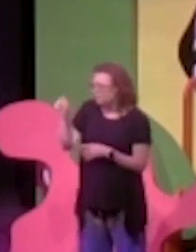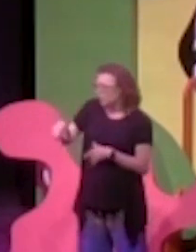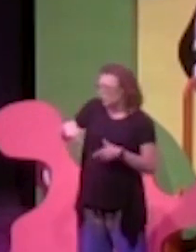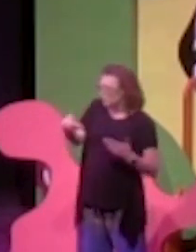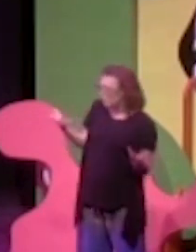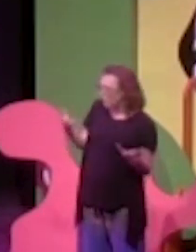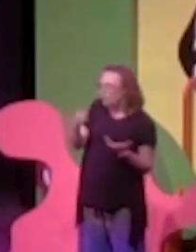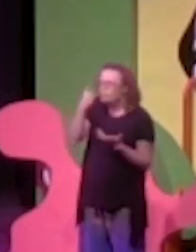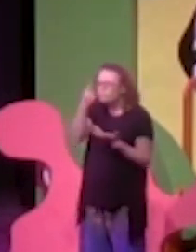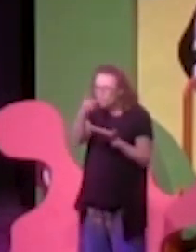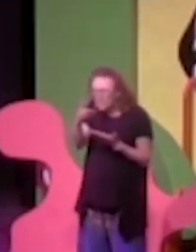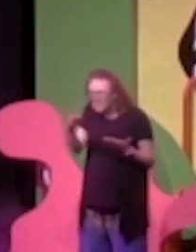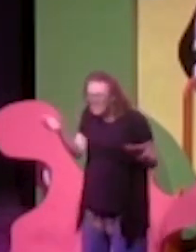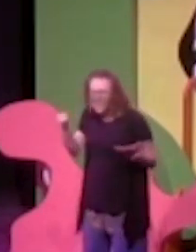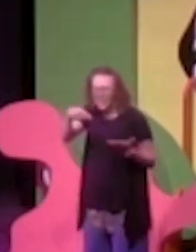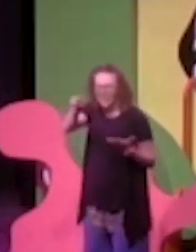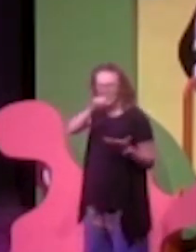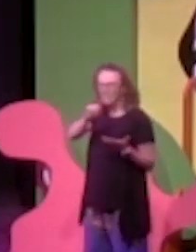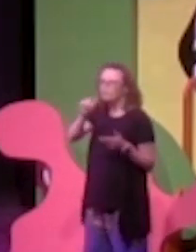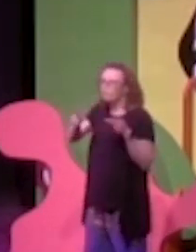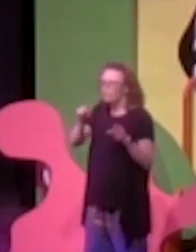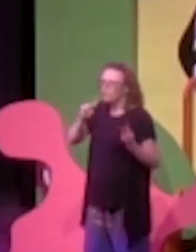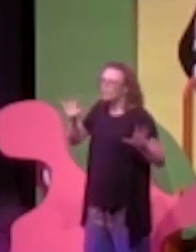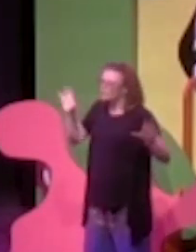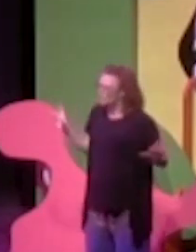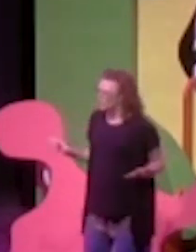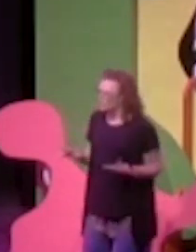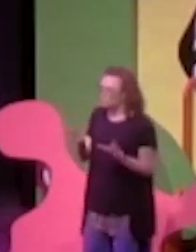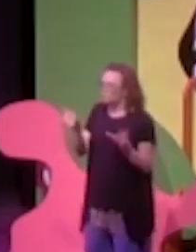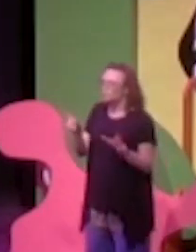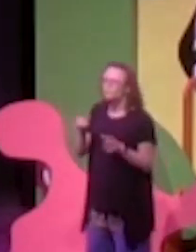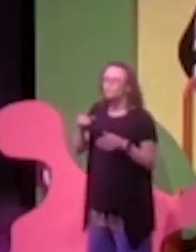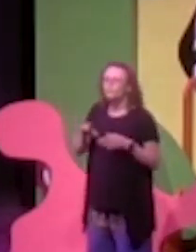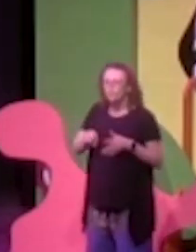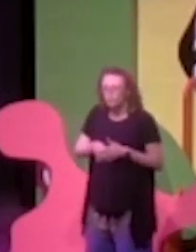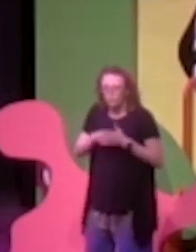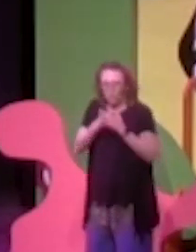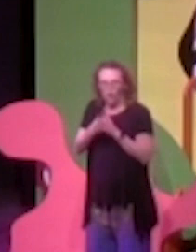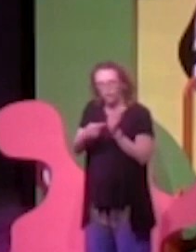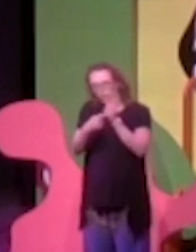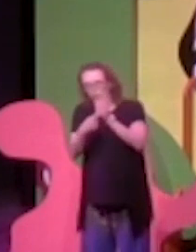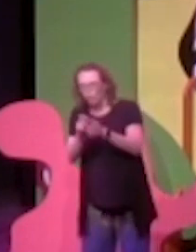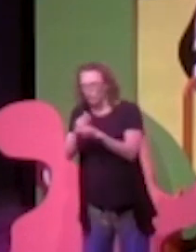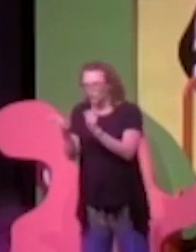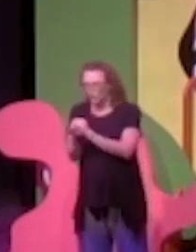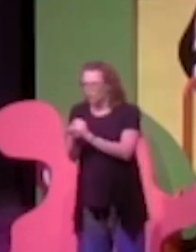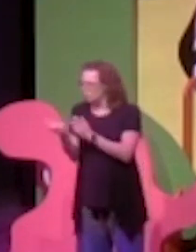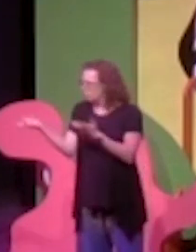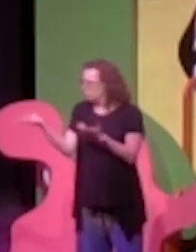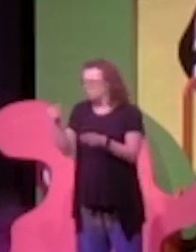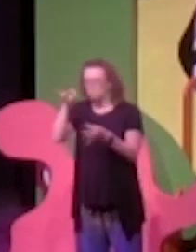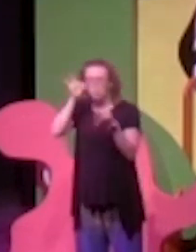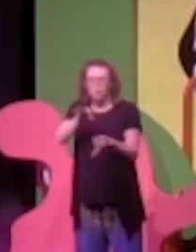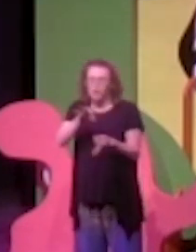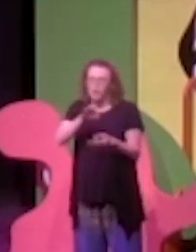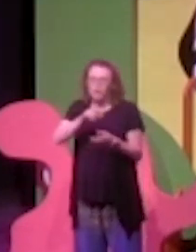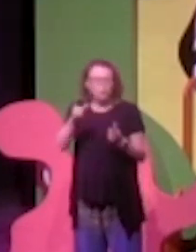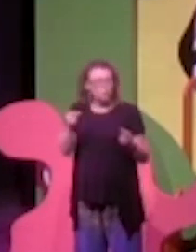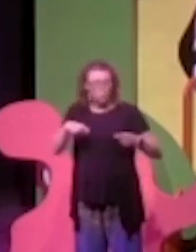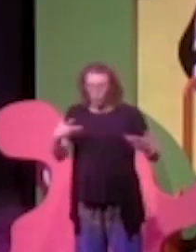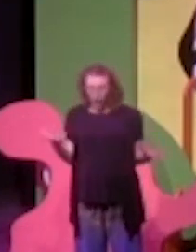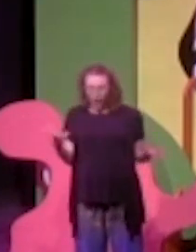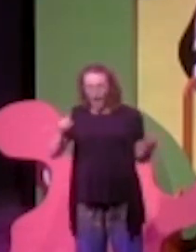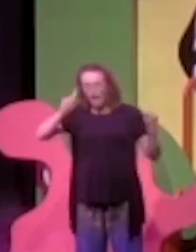following this that advances what we're talking about transformation and change. So one could be applying for that grant program. Go get your money. Exactly.